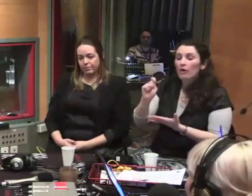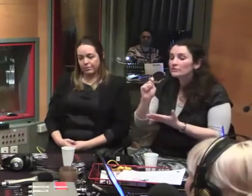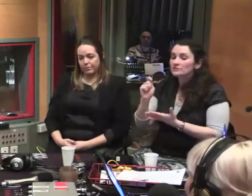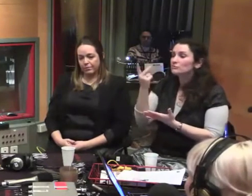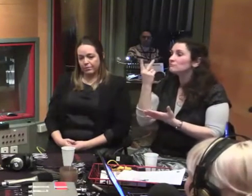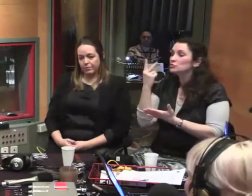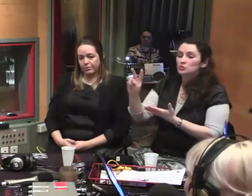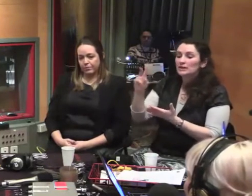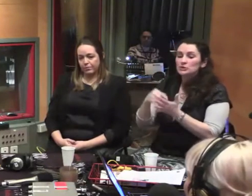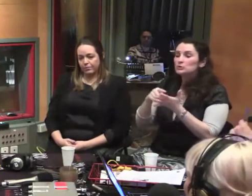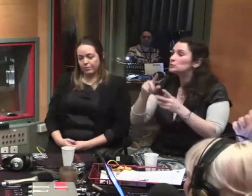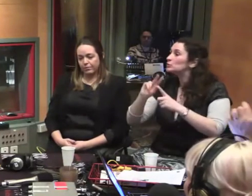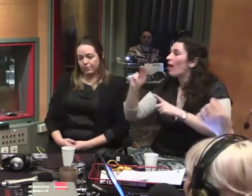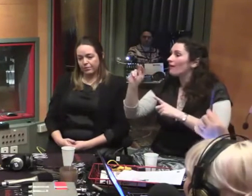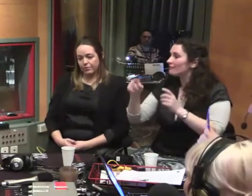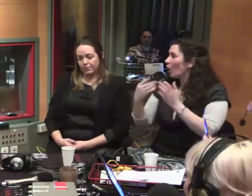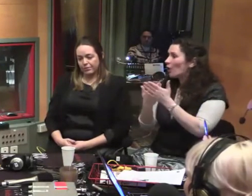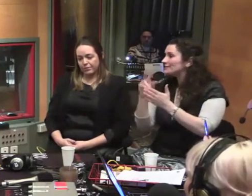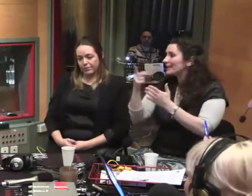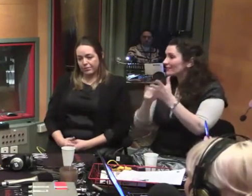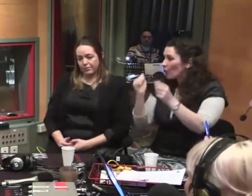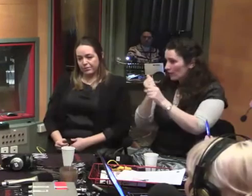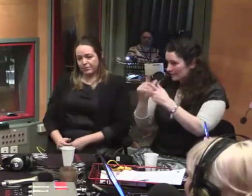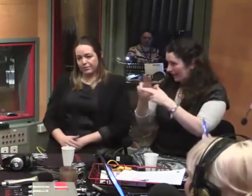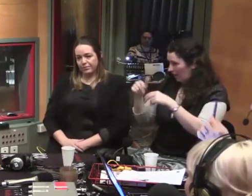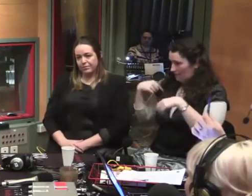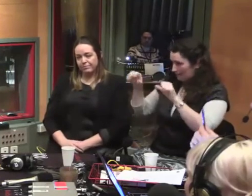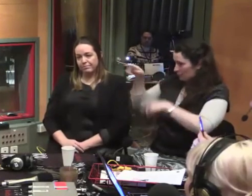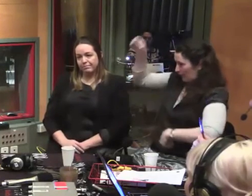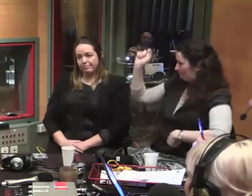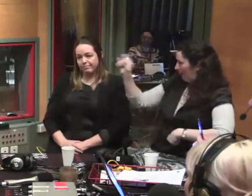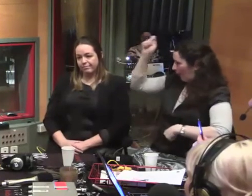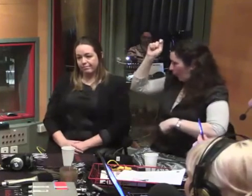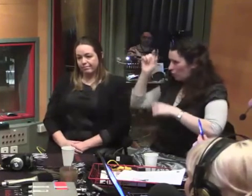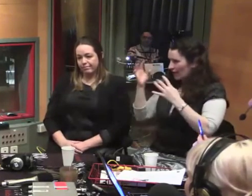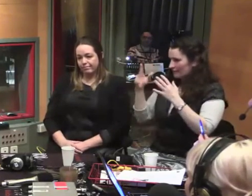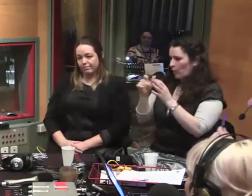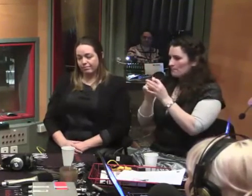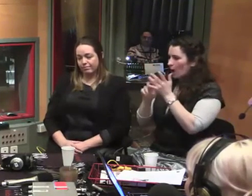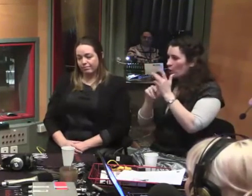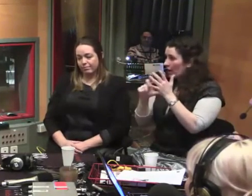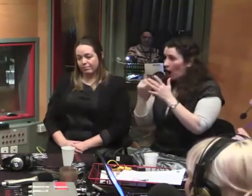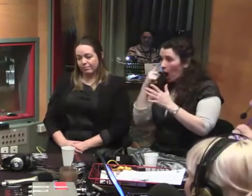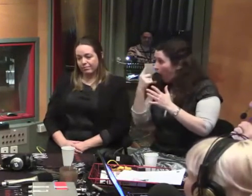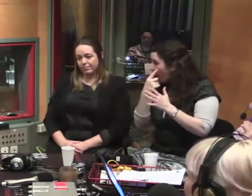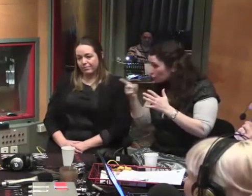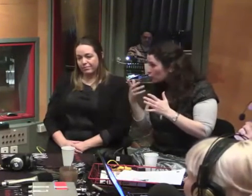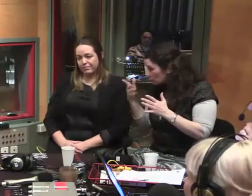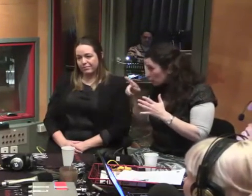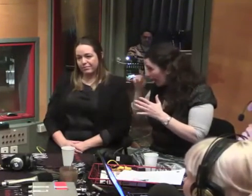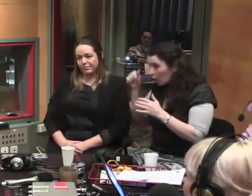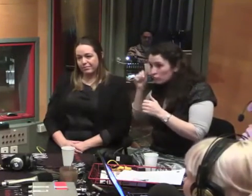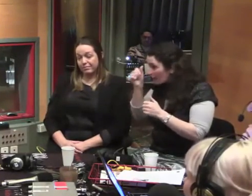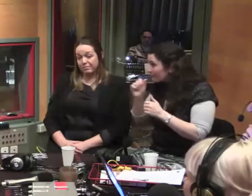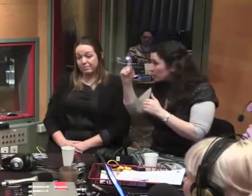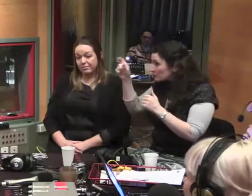of August and said, we've got the new bionic eye ready to go, do you want to be the first person? Mm. Do you say yes or no? Well, I personally